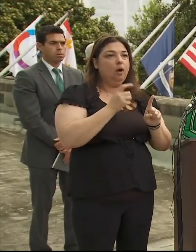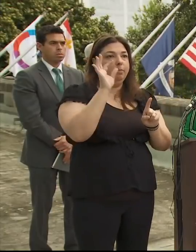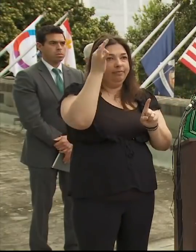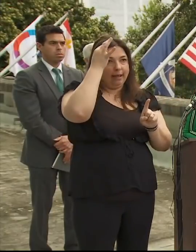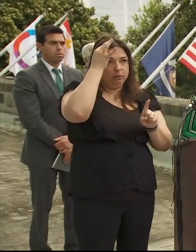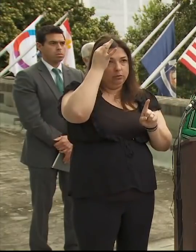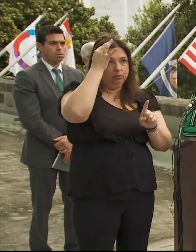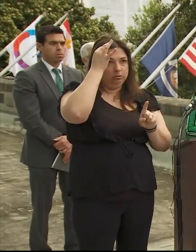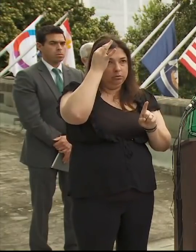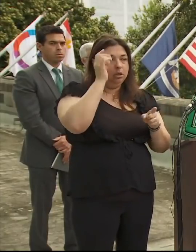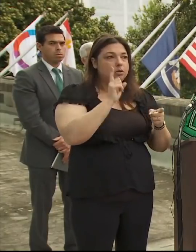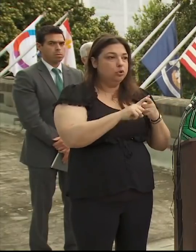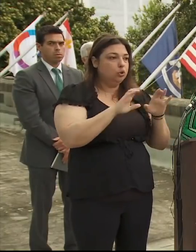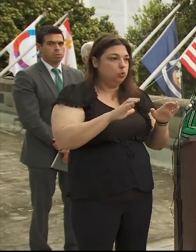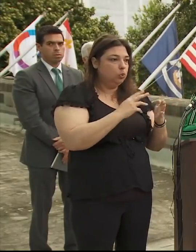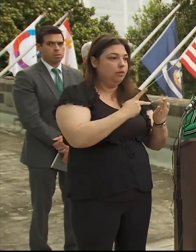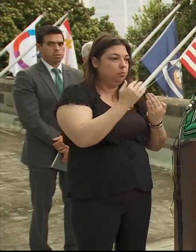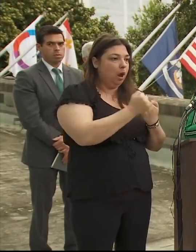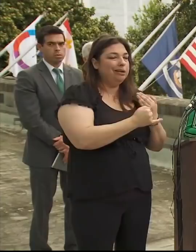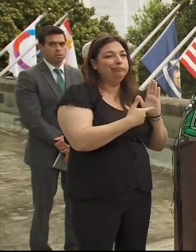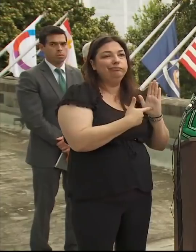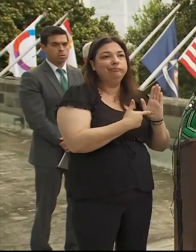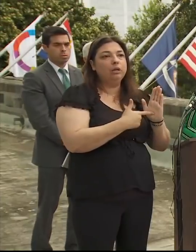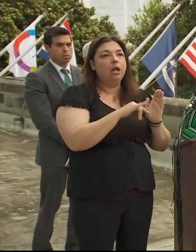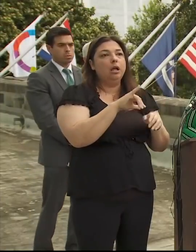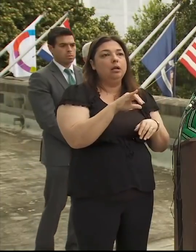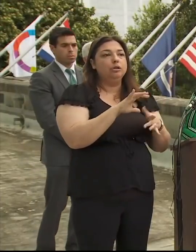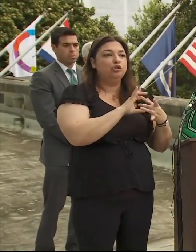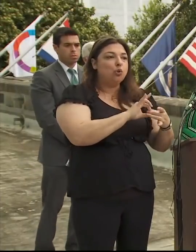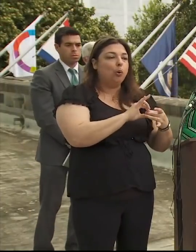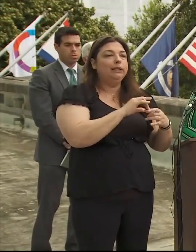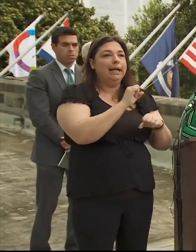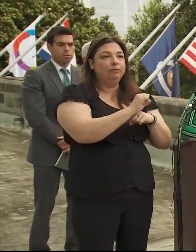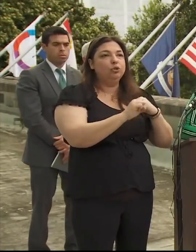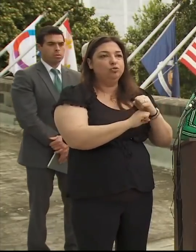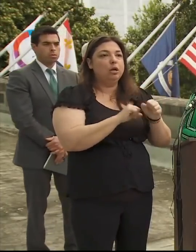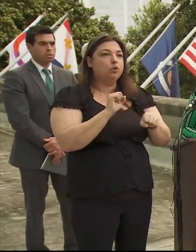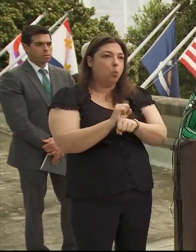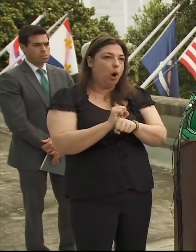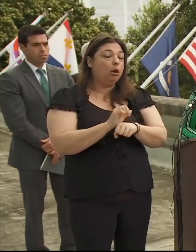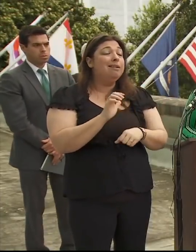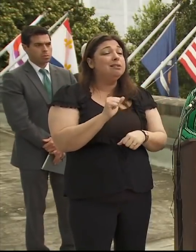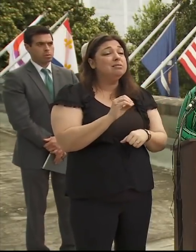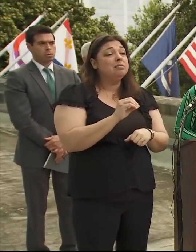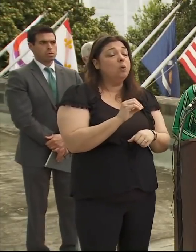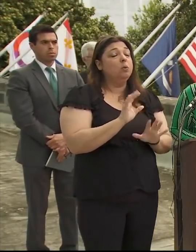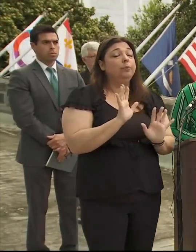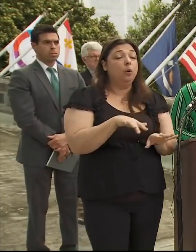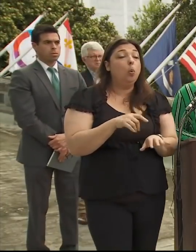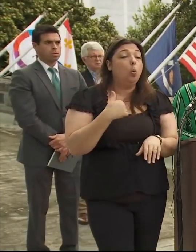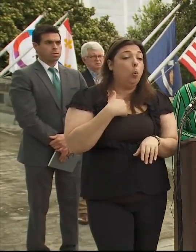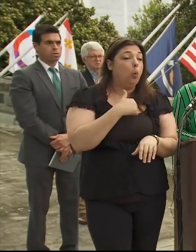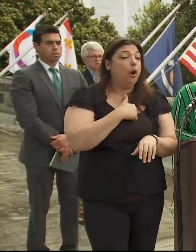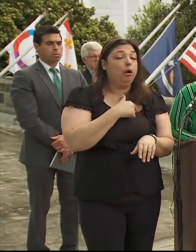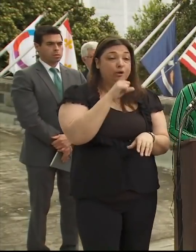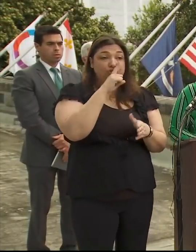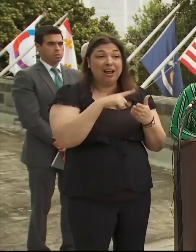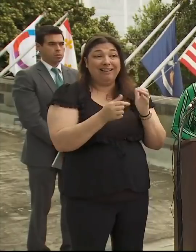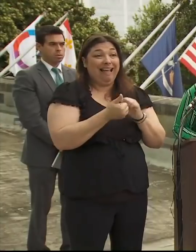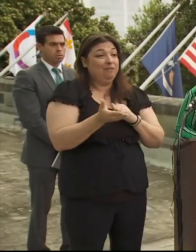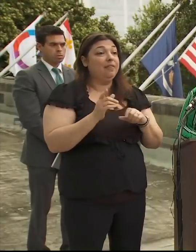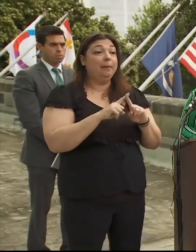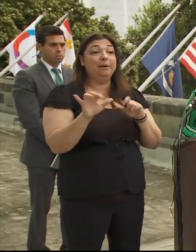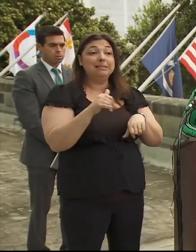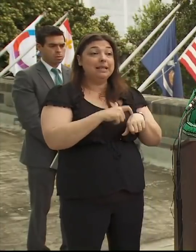federal government to do these projects like the joint infrastructure work. So we're looking at everything, but at the